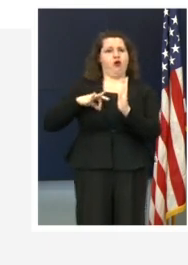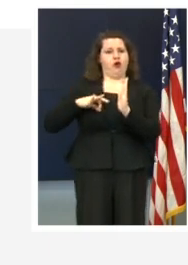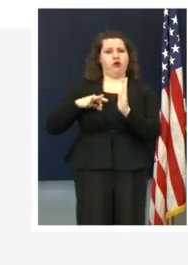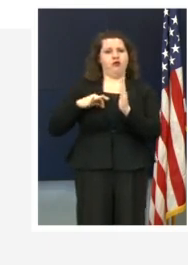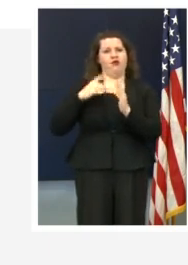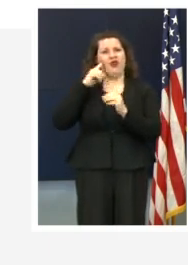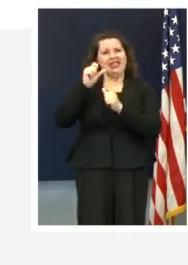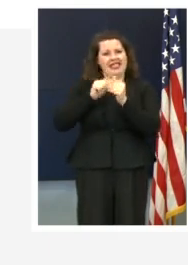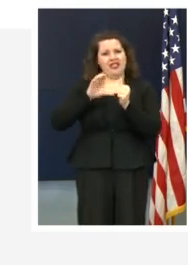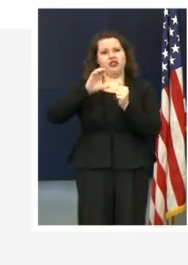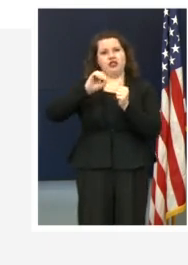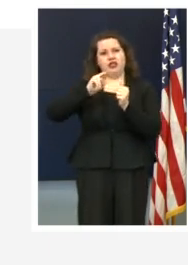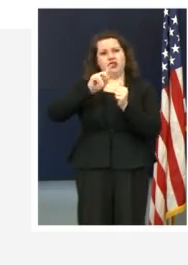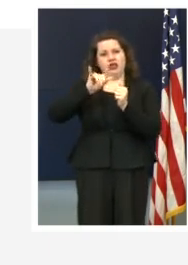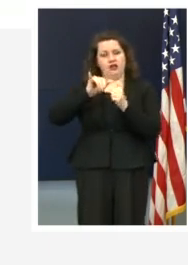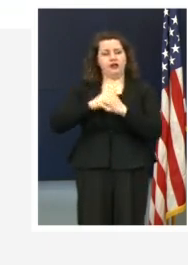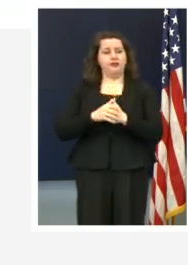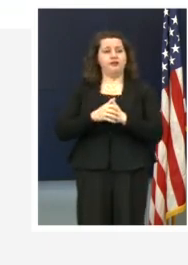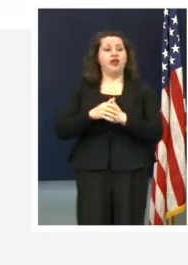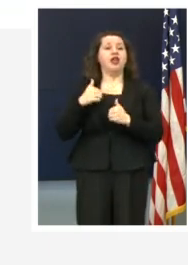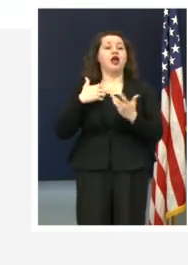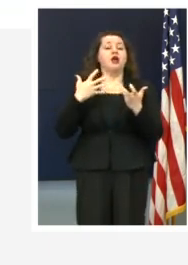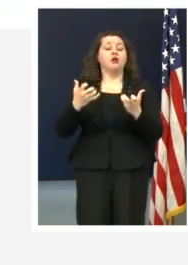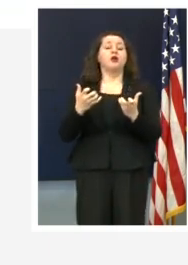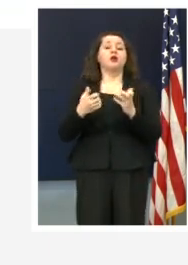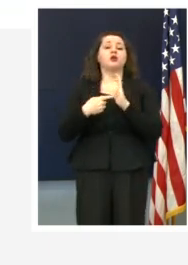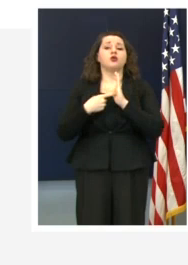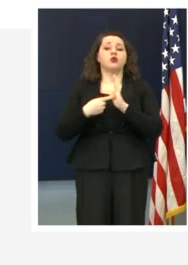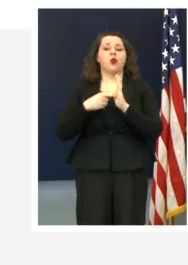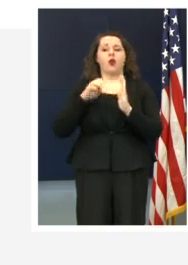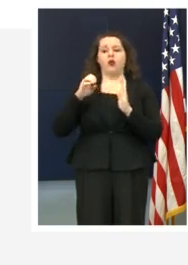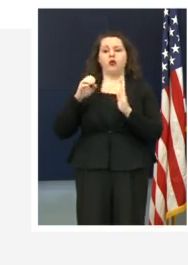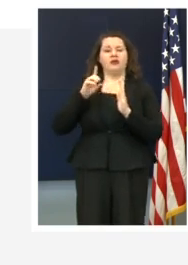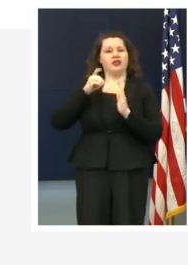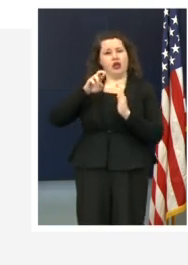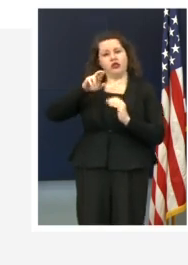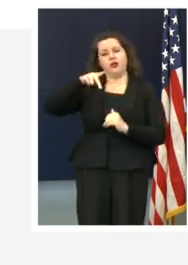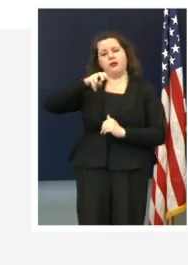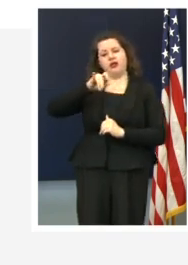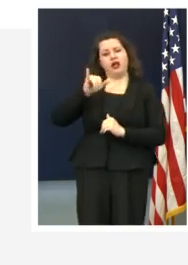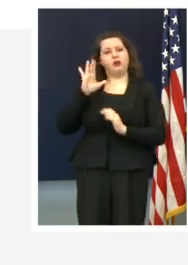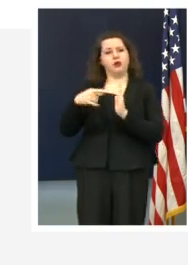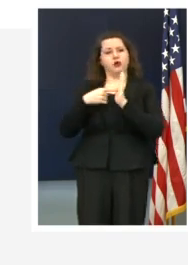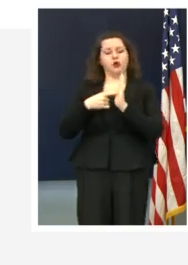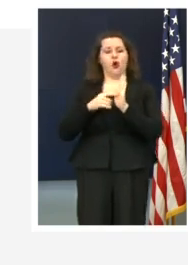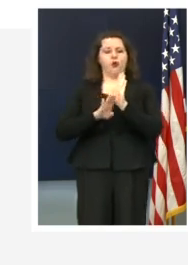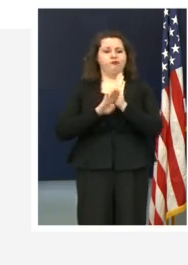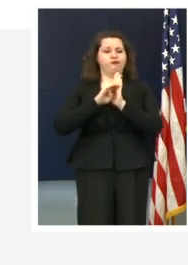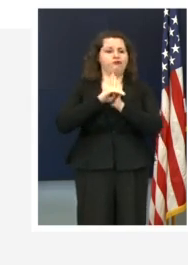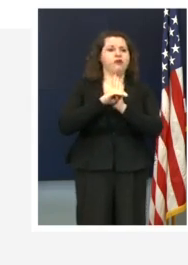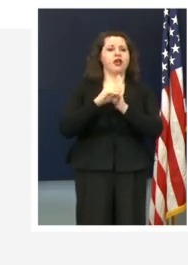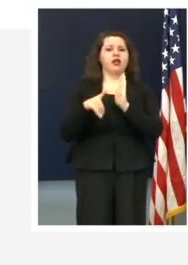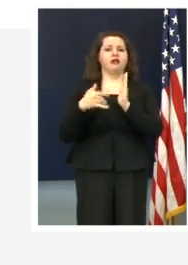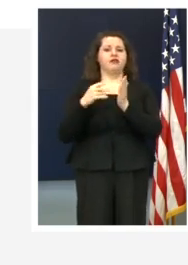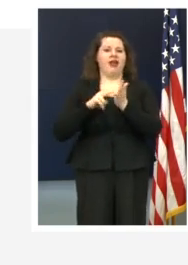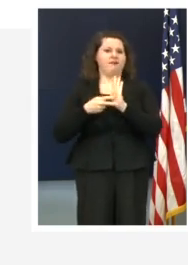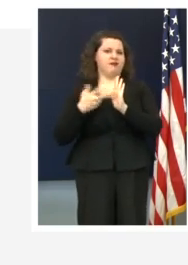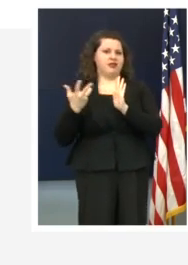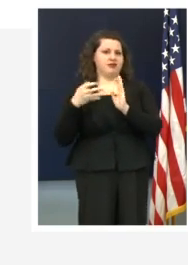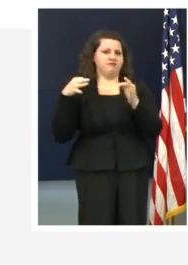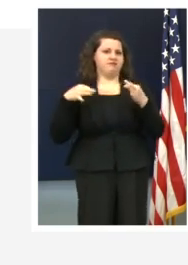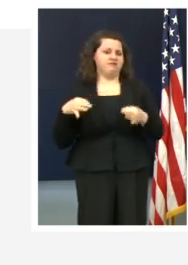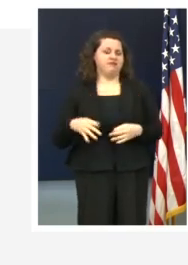now I'd like Dr. Badati to share the EPI curve and provide an overview of what it tells us about the current status.